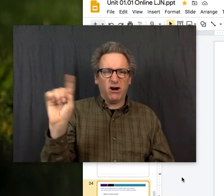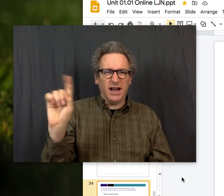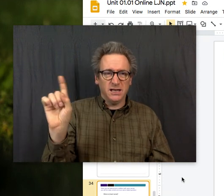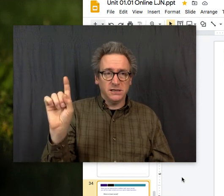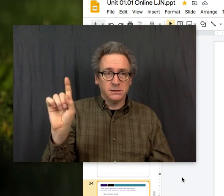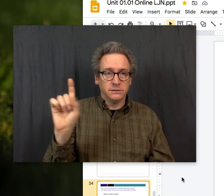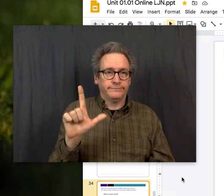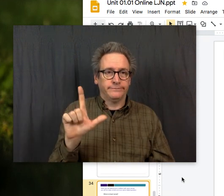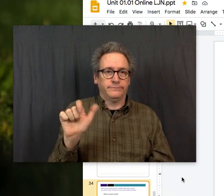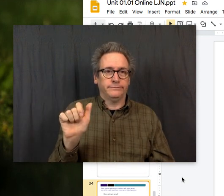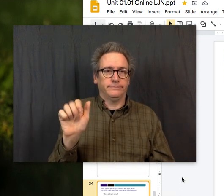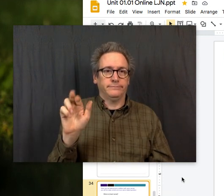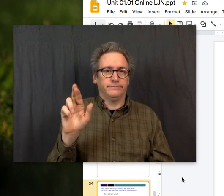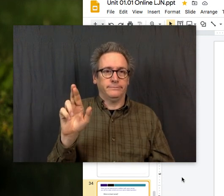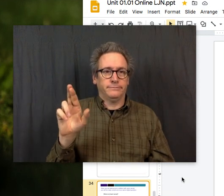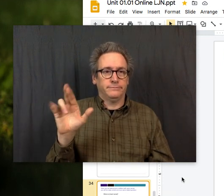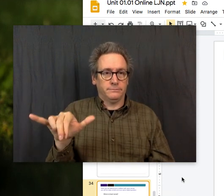is?